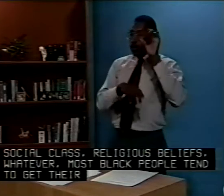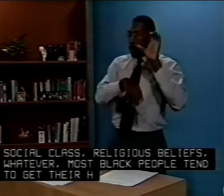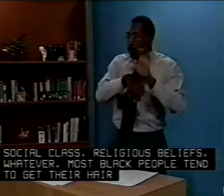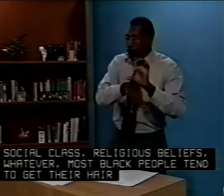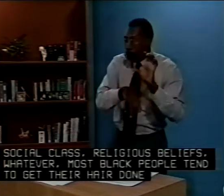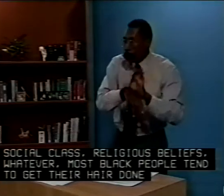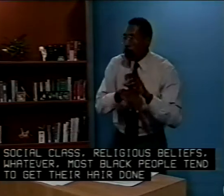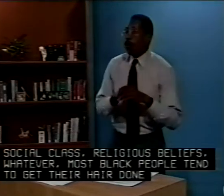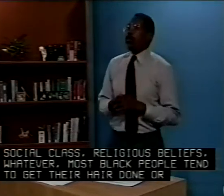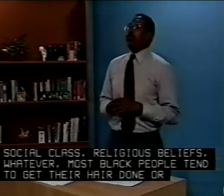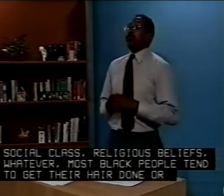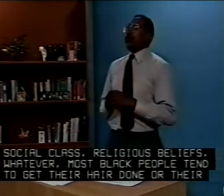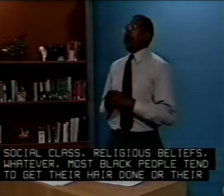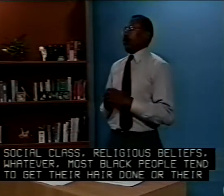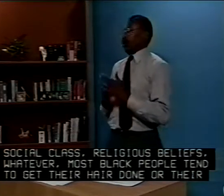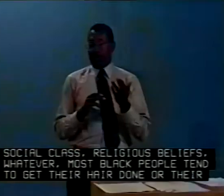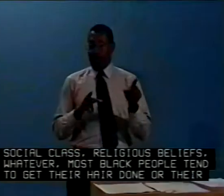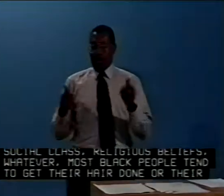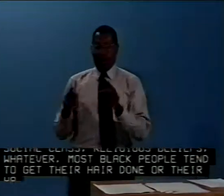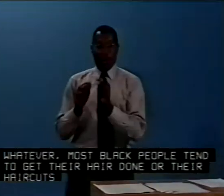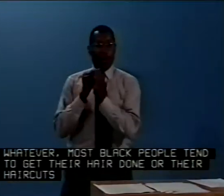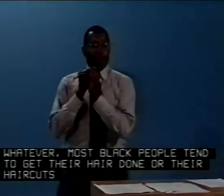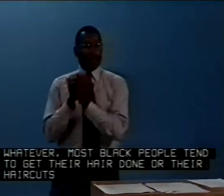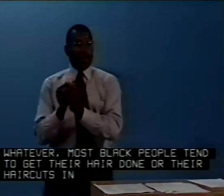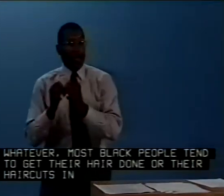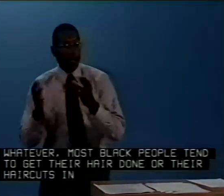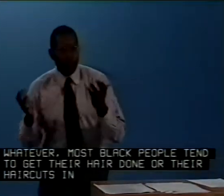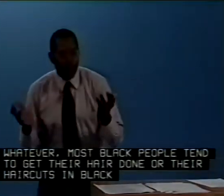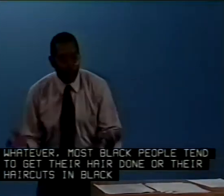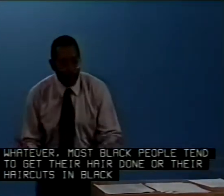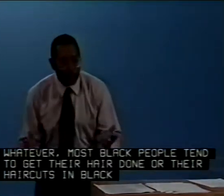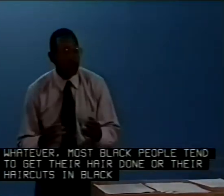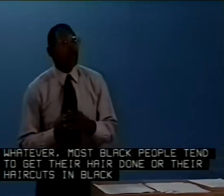in black barbershops, worship at black churches, party together.